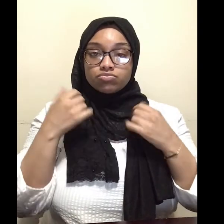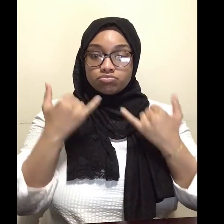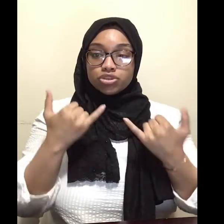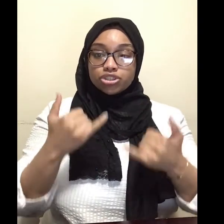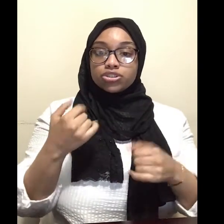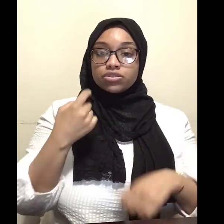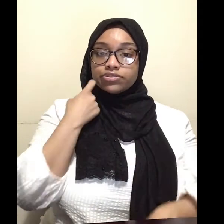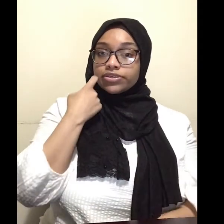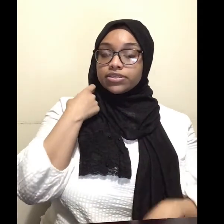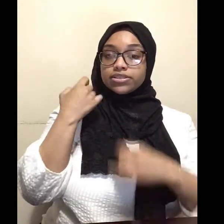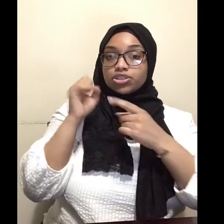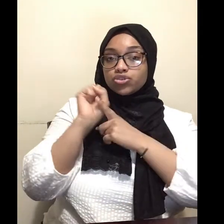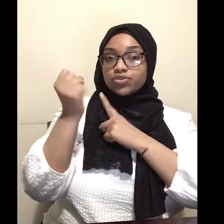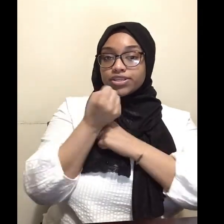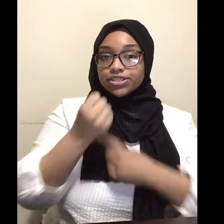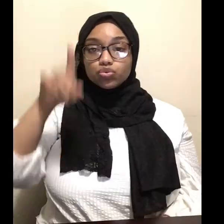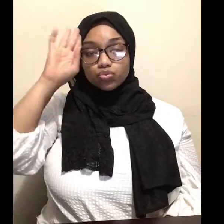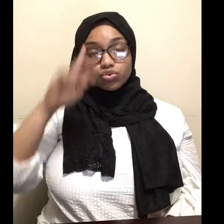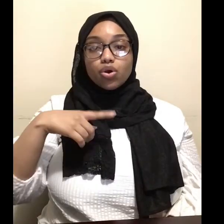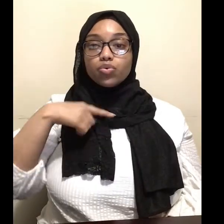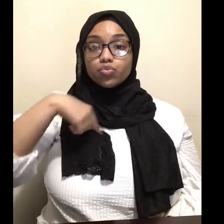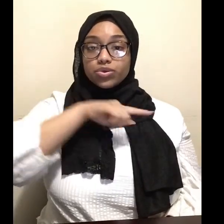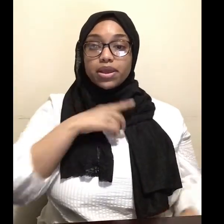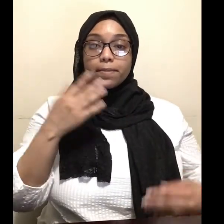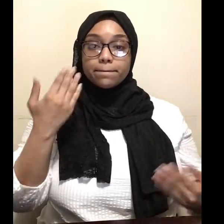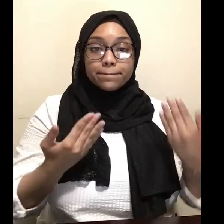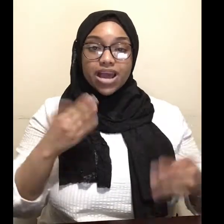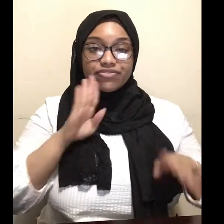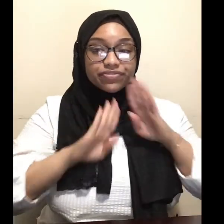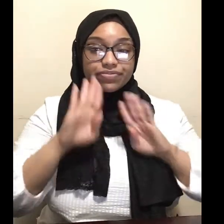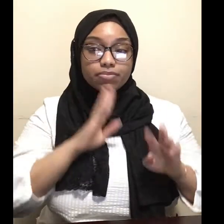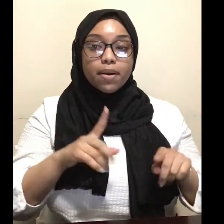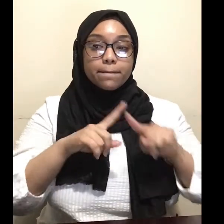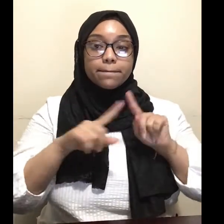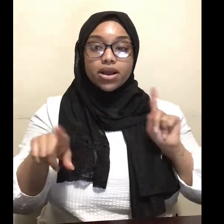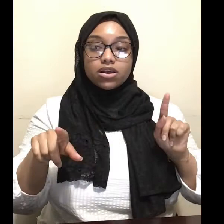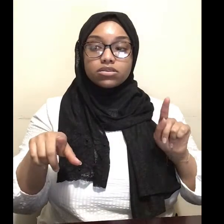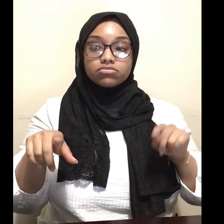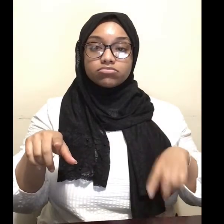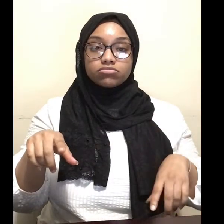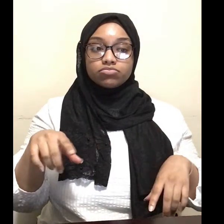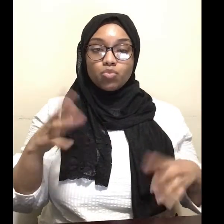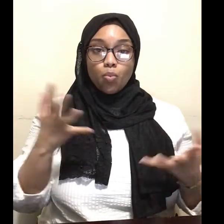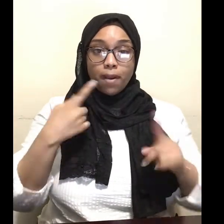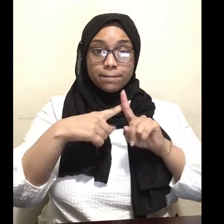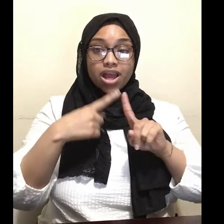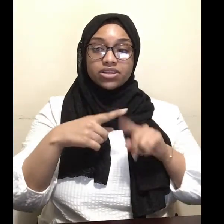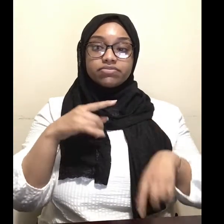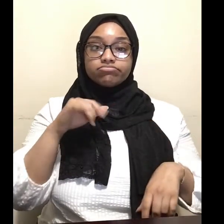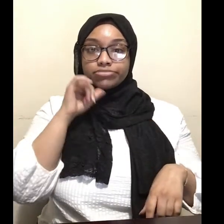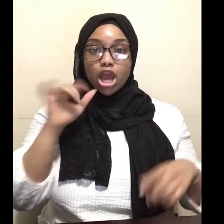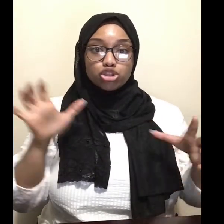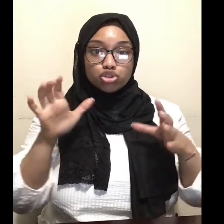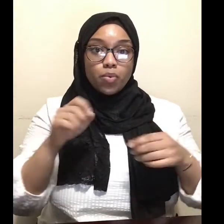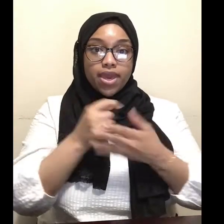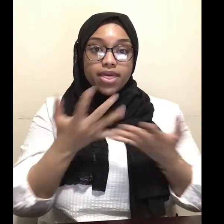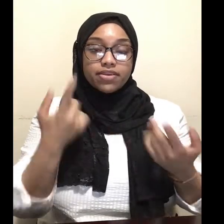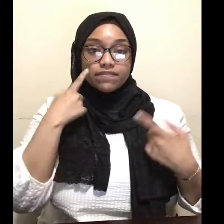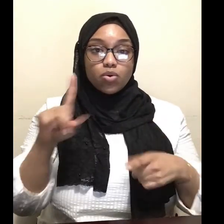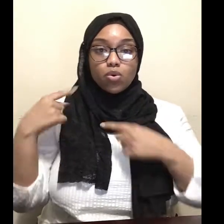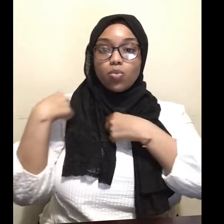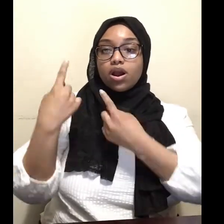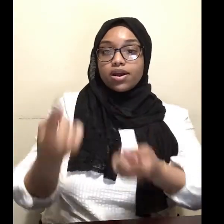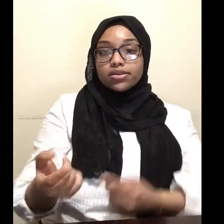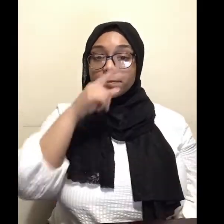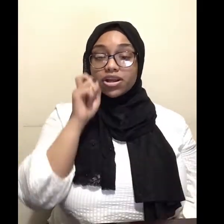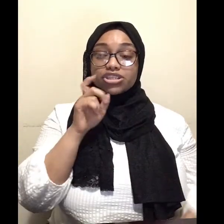and you really care about the organization. So you may decide, it's not worth it. Also, it says it right